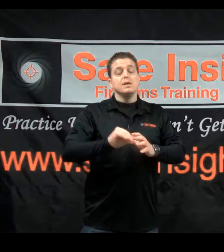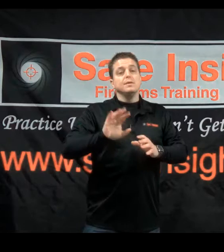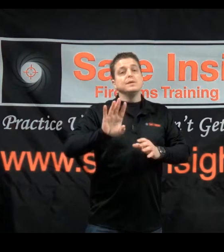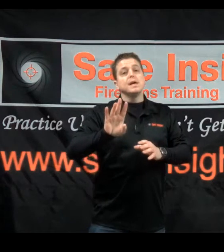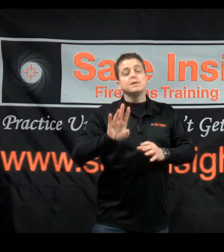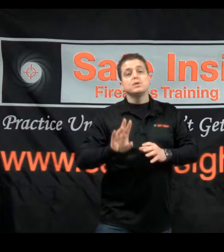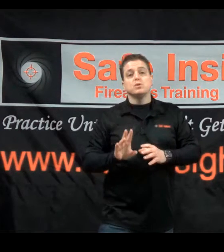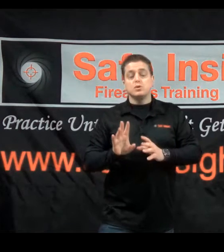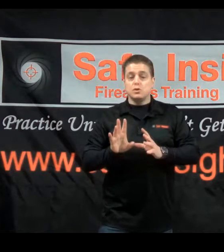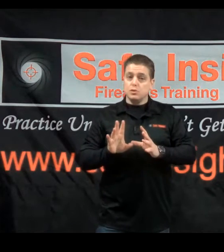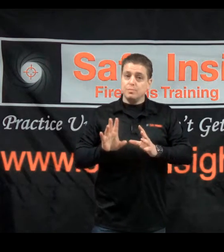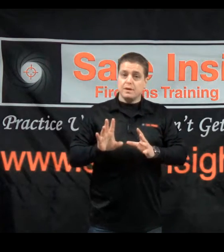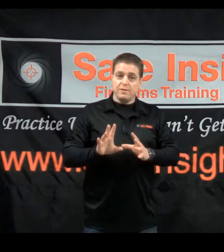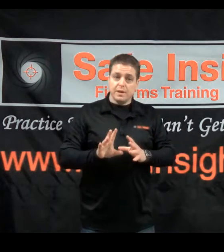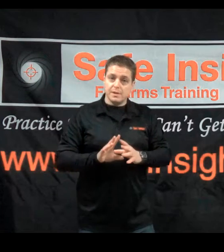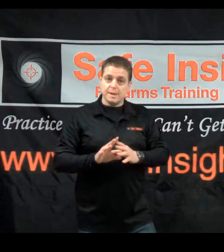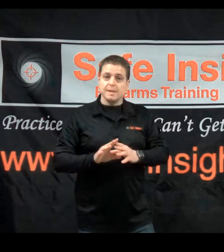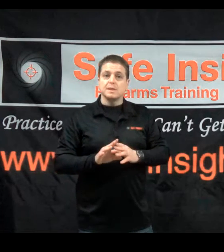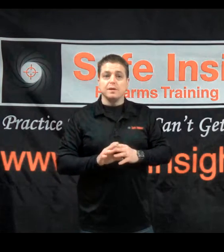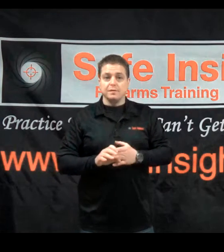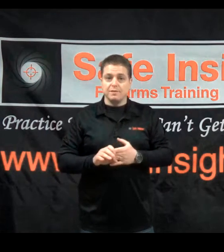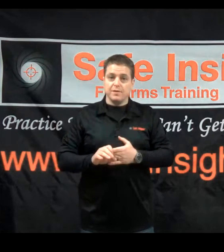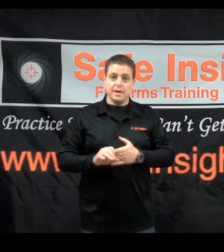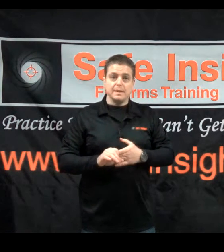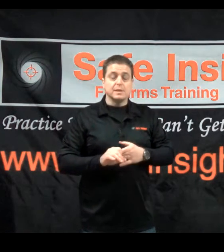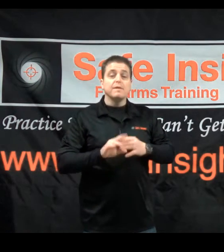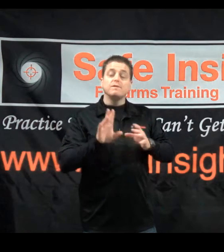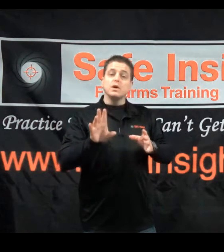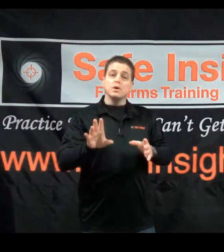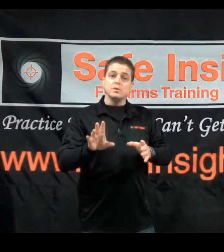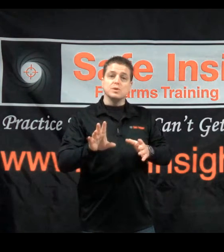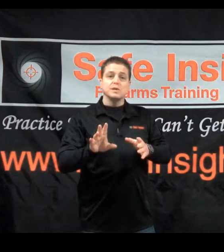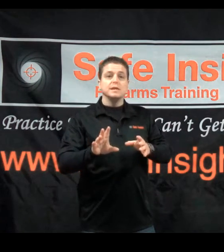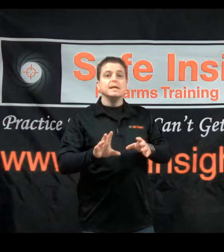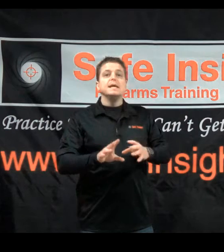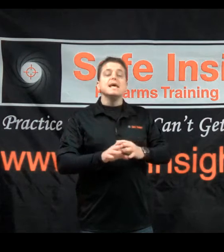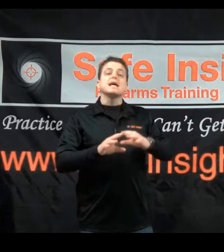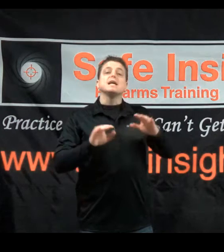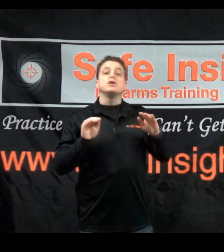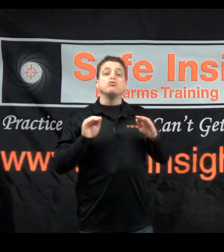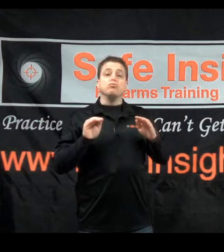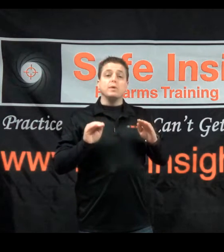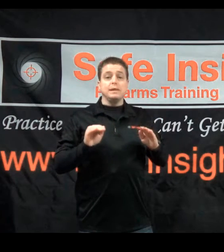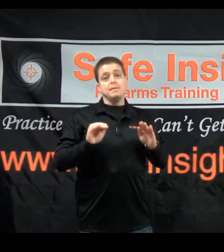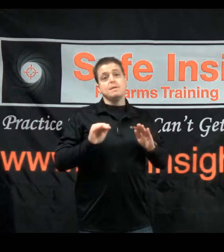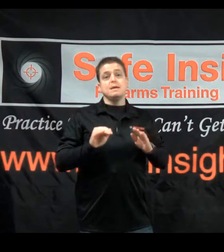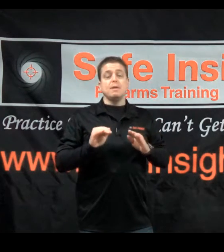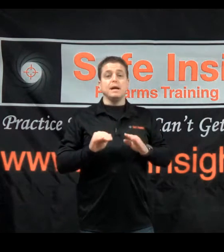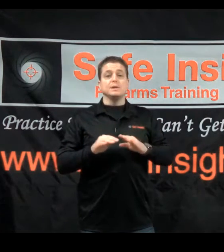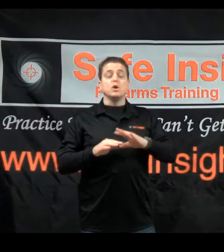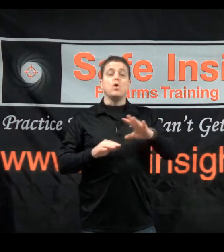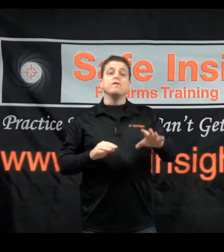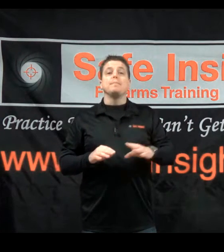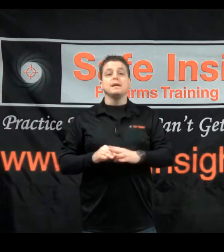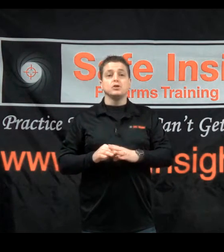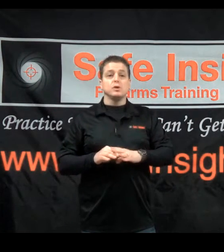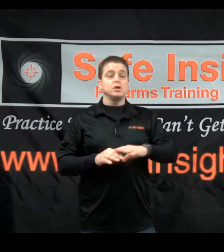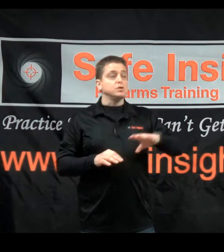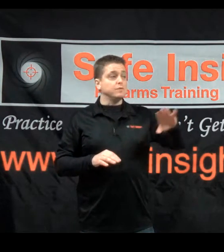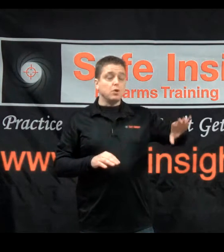This has 2 benefits in self-defense. First, it can greatly minimize the overpenetration of going